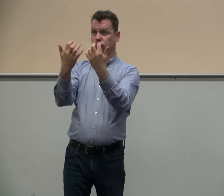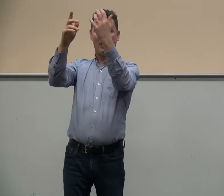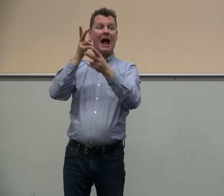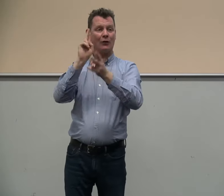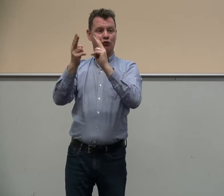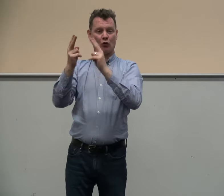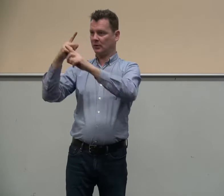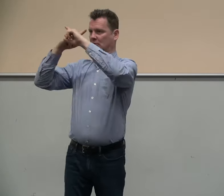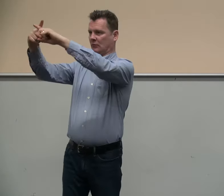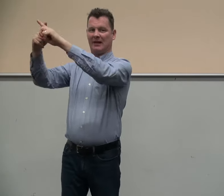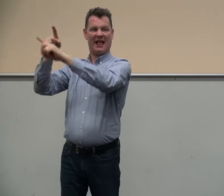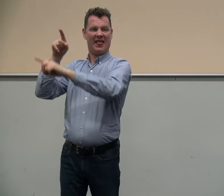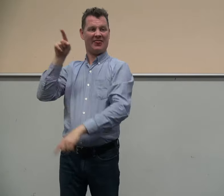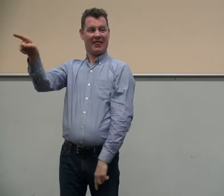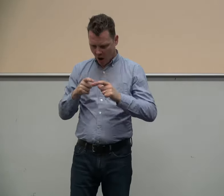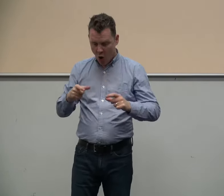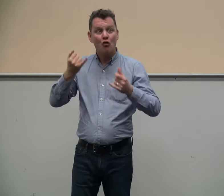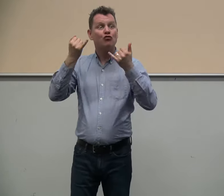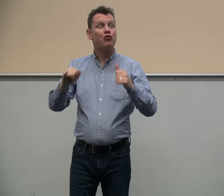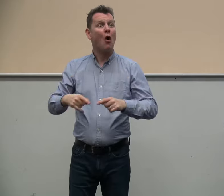before you